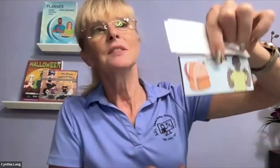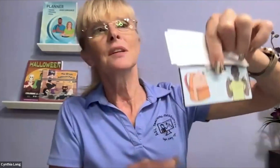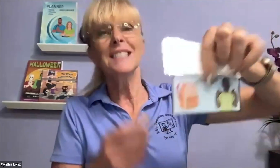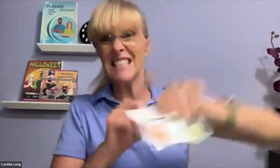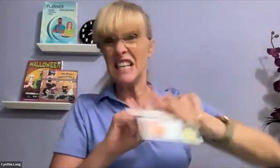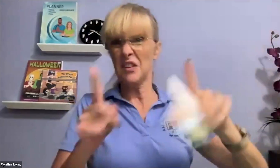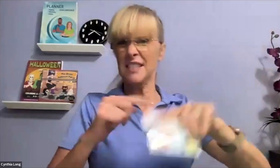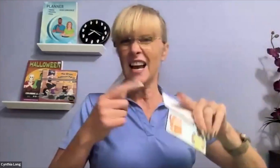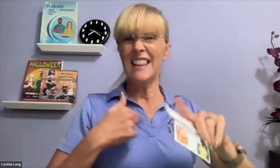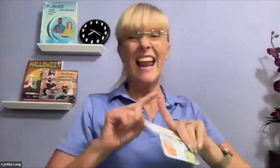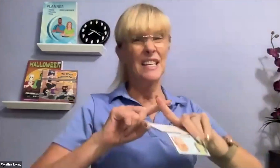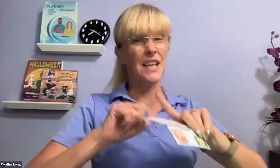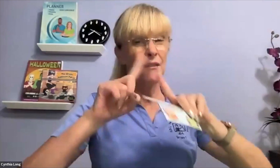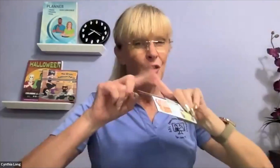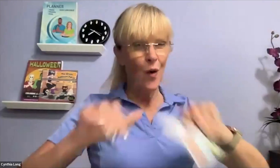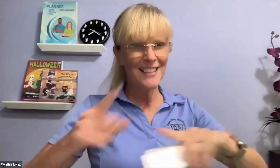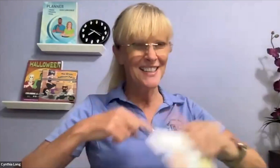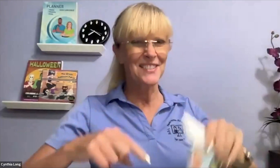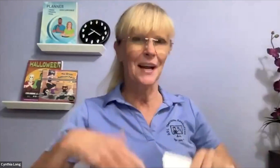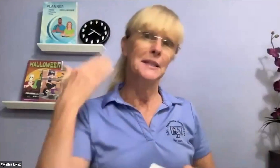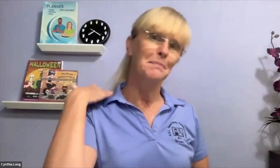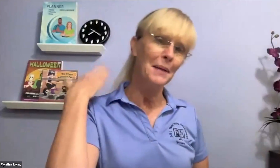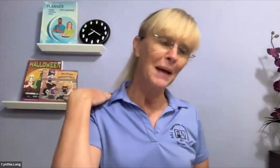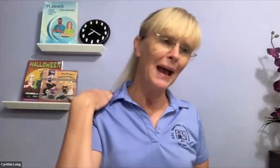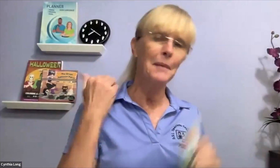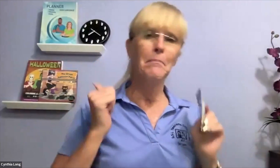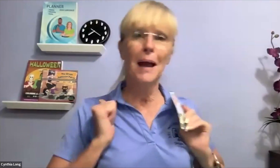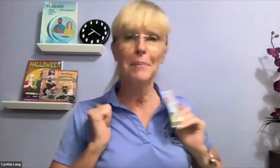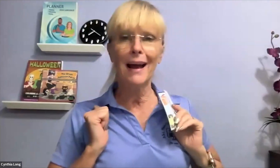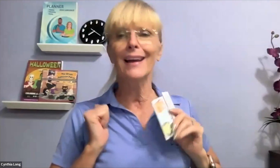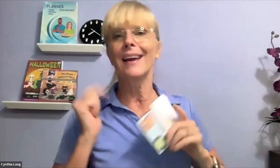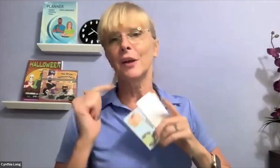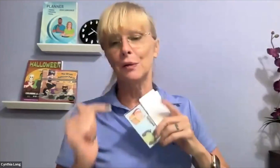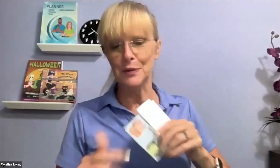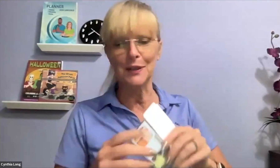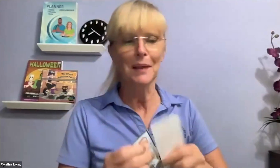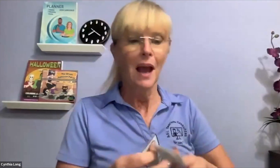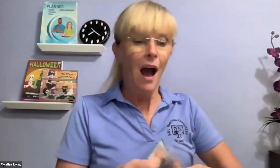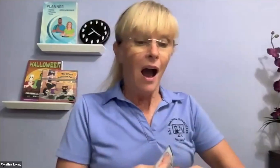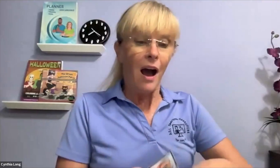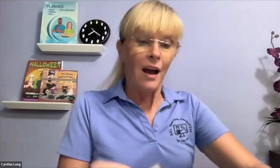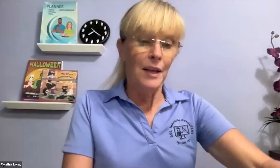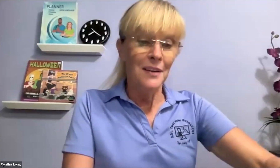So this is another sign that has a variety of signs. Backpack, and it goes on. Even